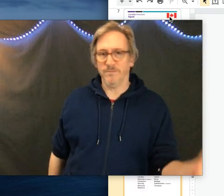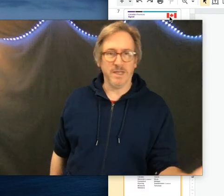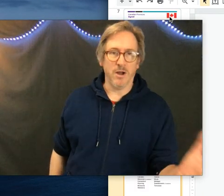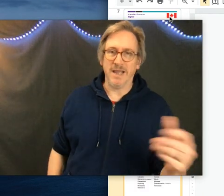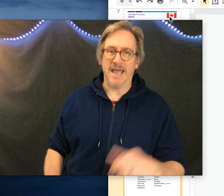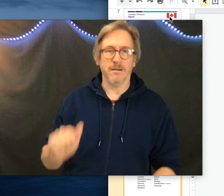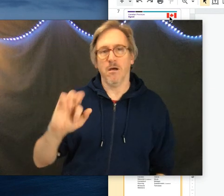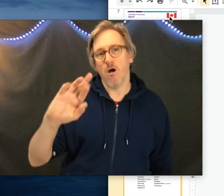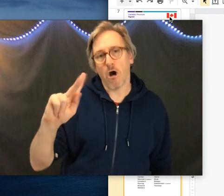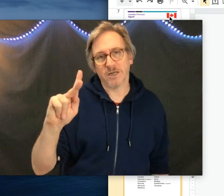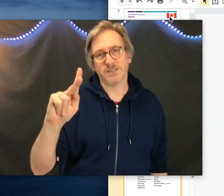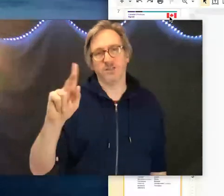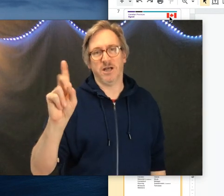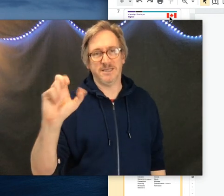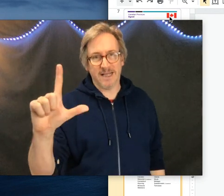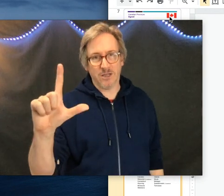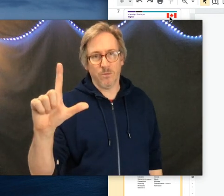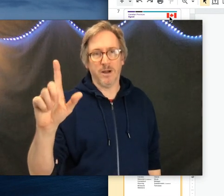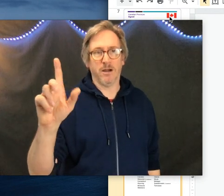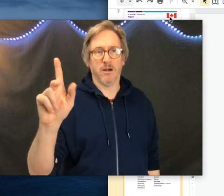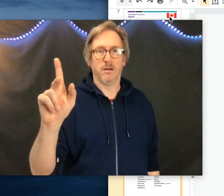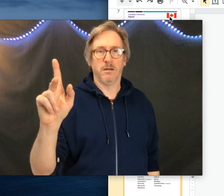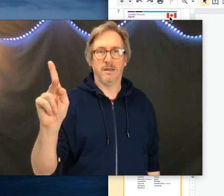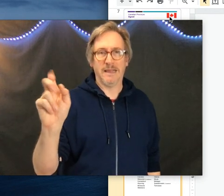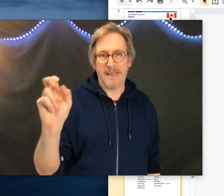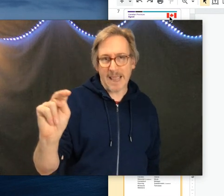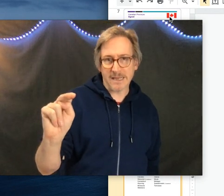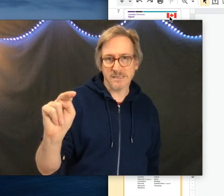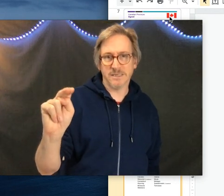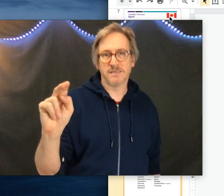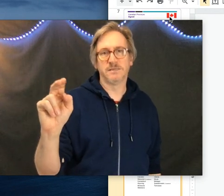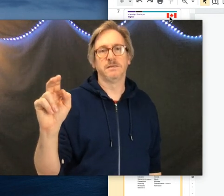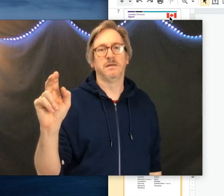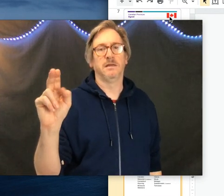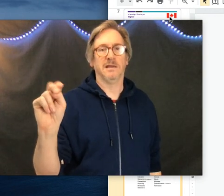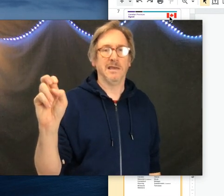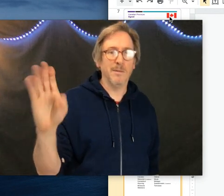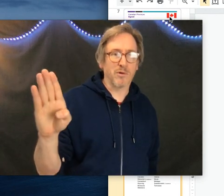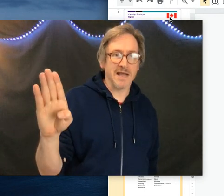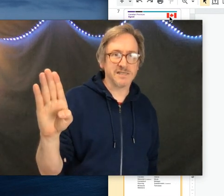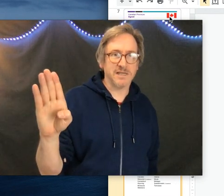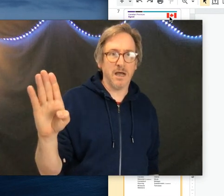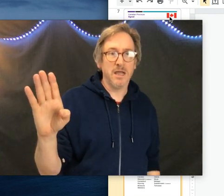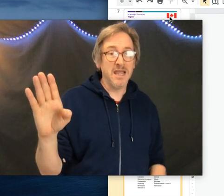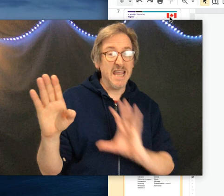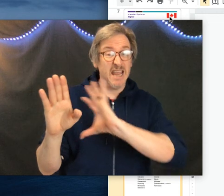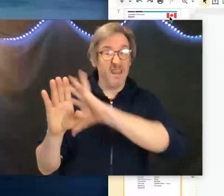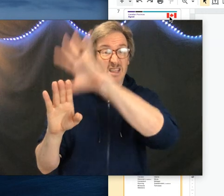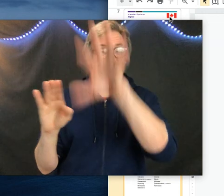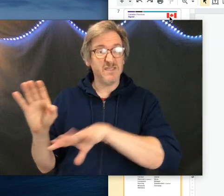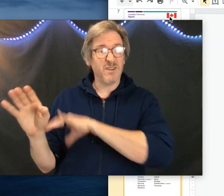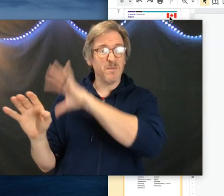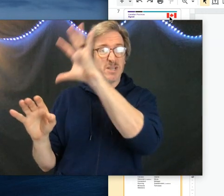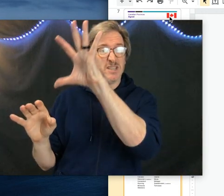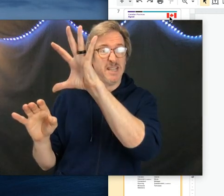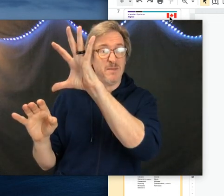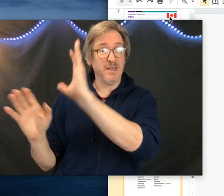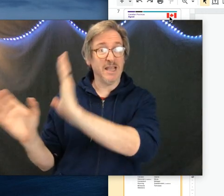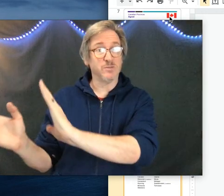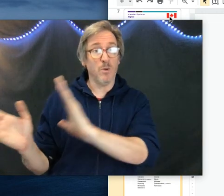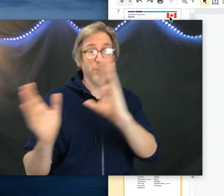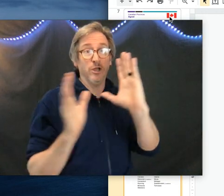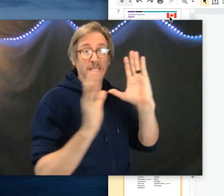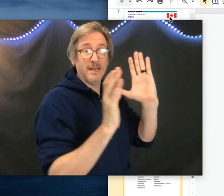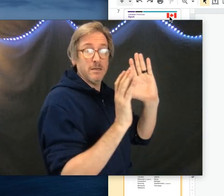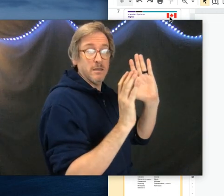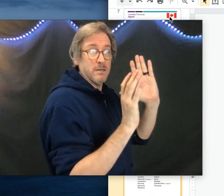So, again, Arkansas, Delaware, Kansas, Nebraska. This is very much the same thing